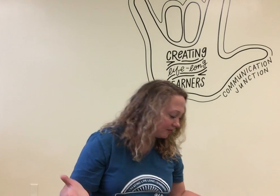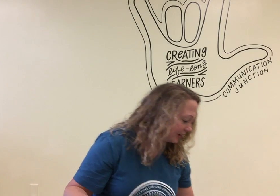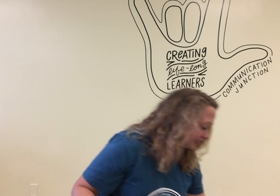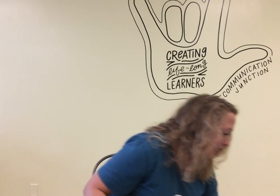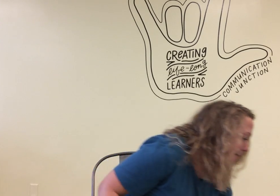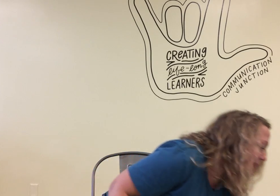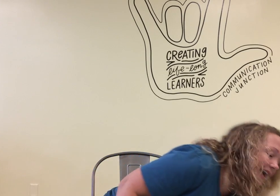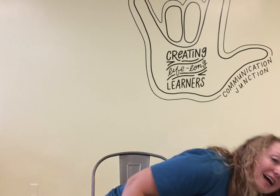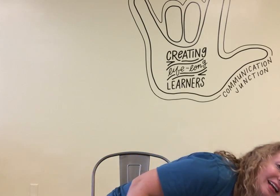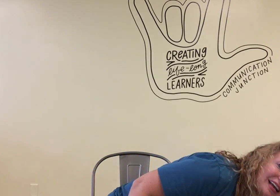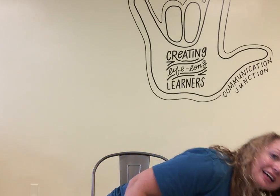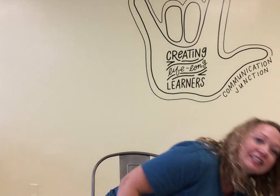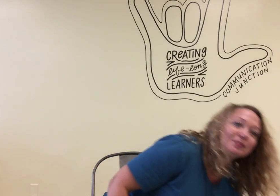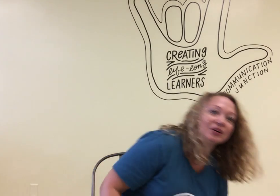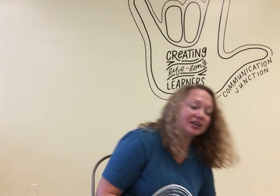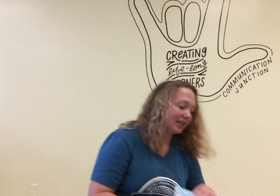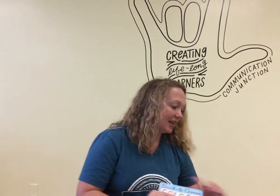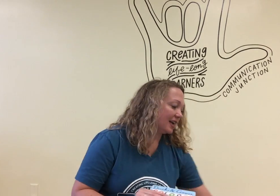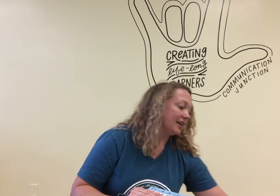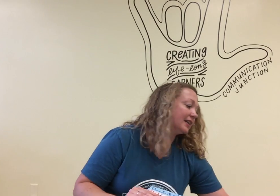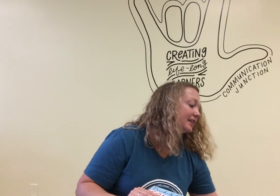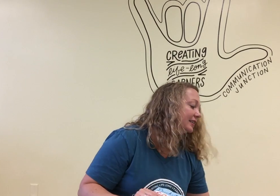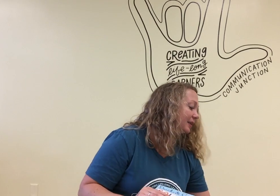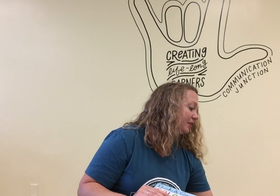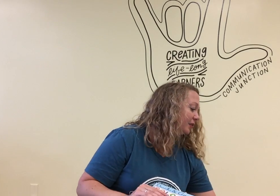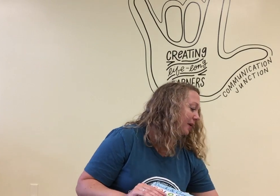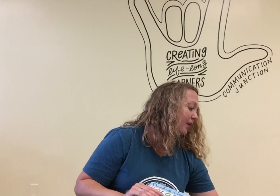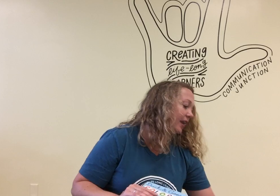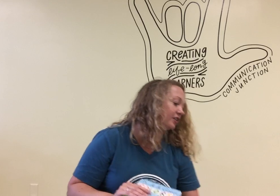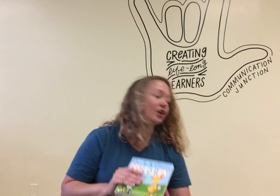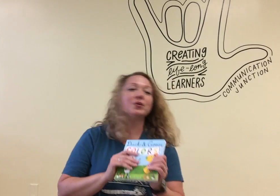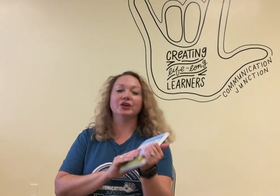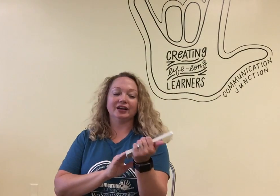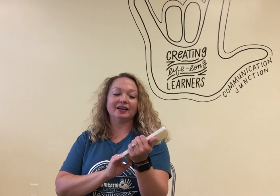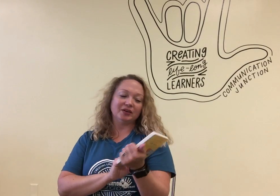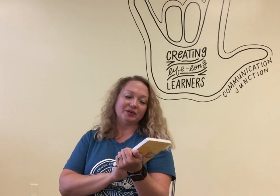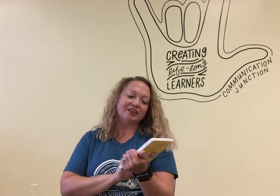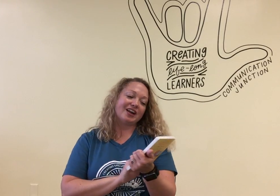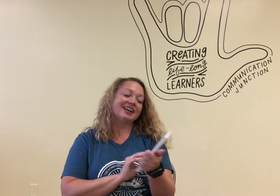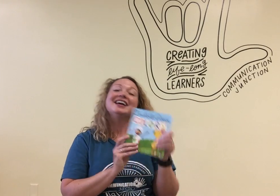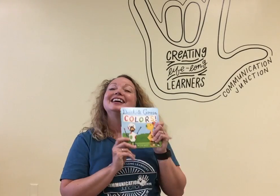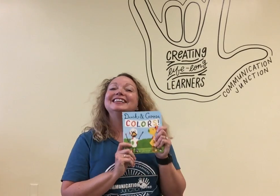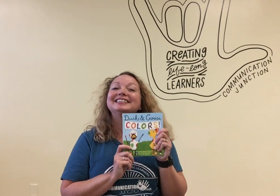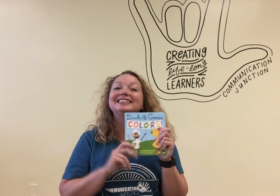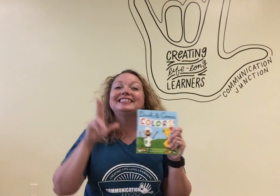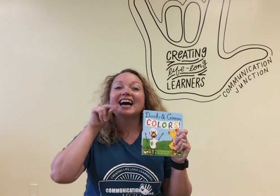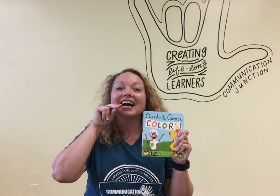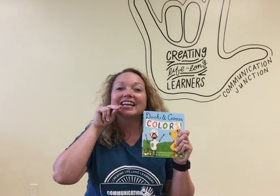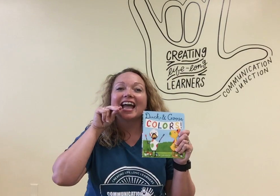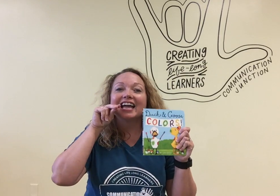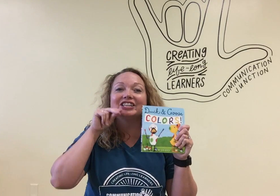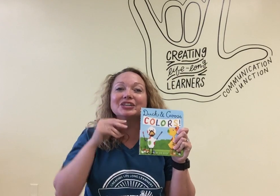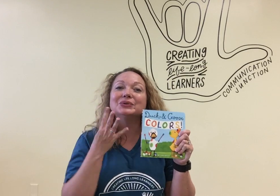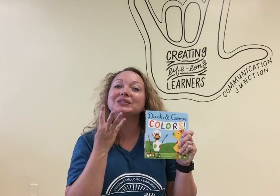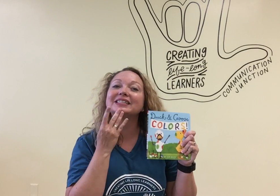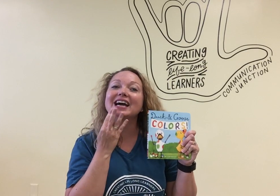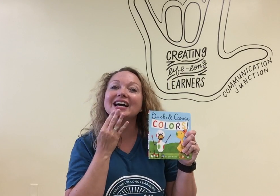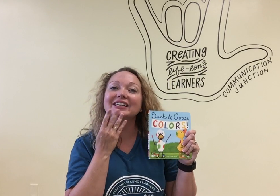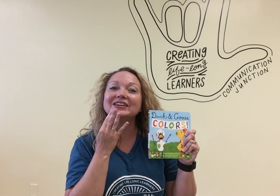friends. My next book is, let me flip my page. Oh, good, I'm on the right track. Is Duck and Goose